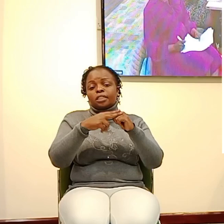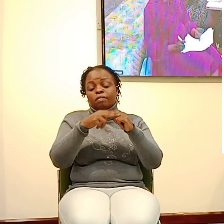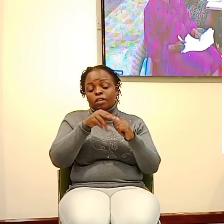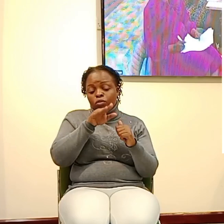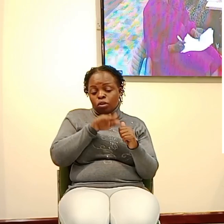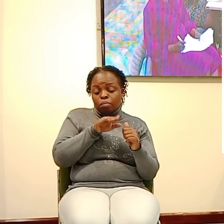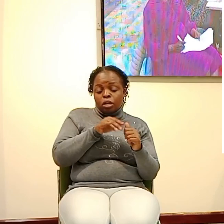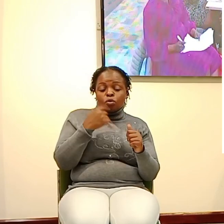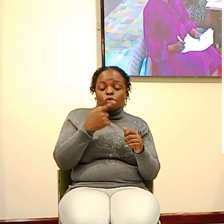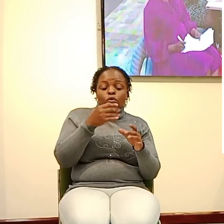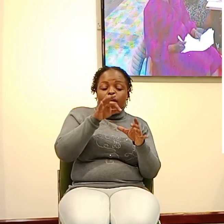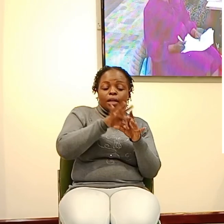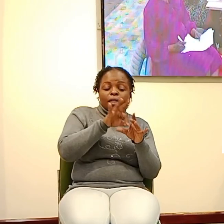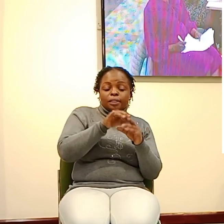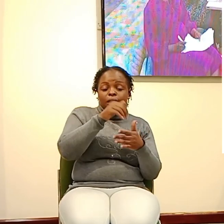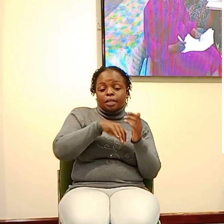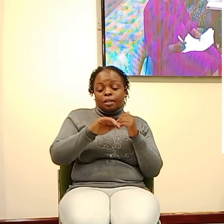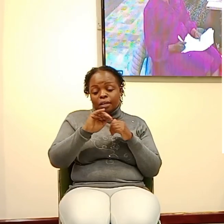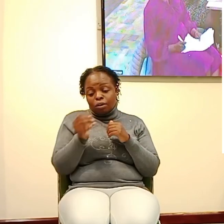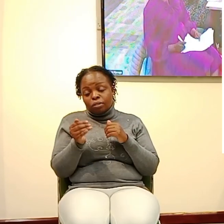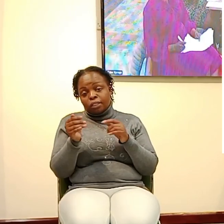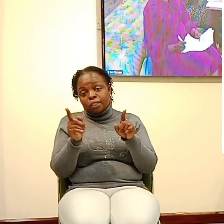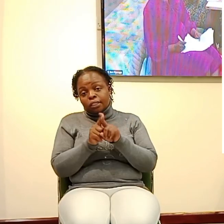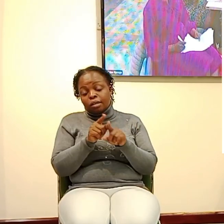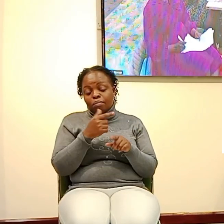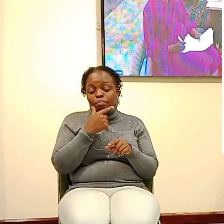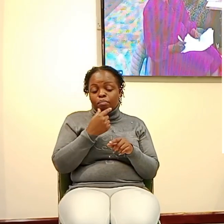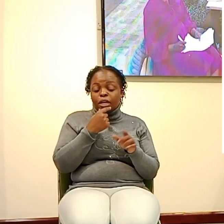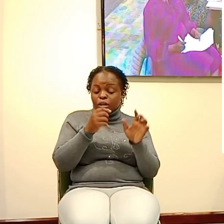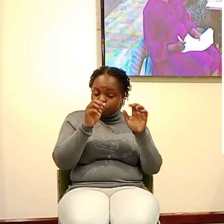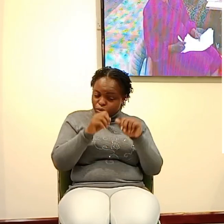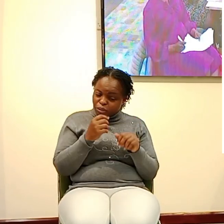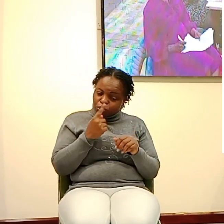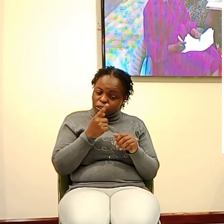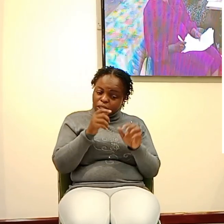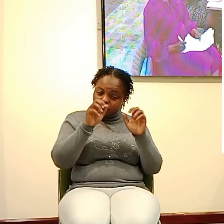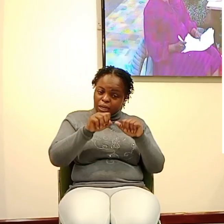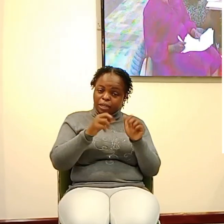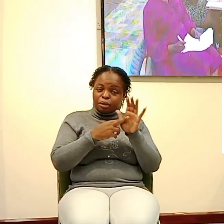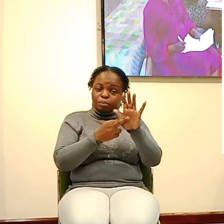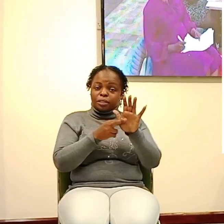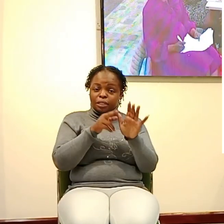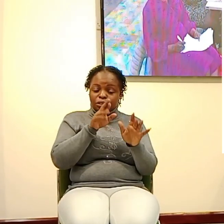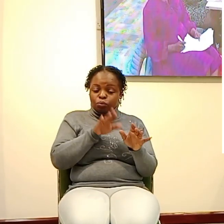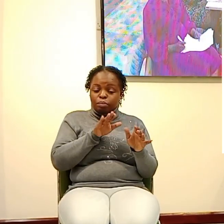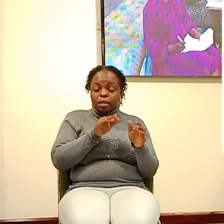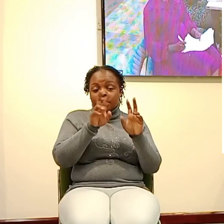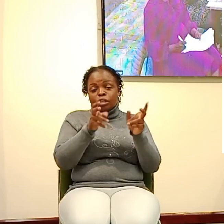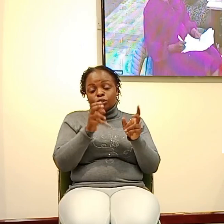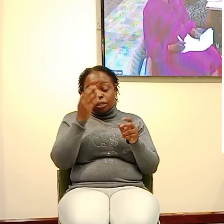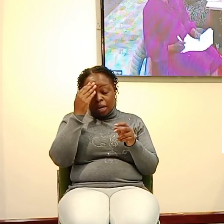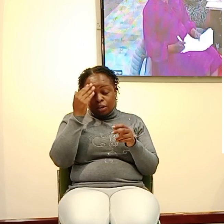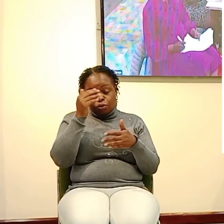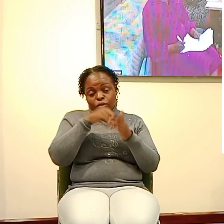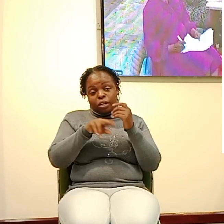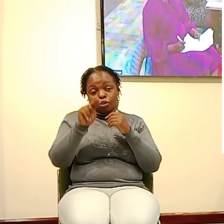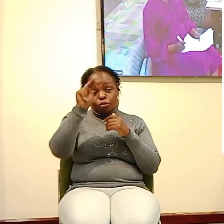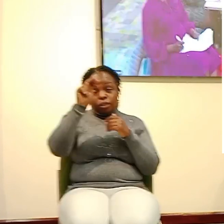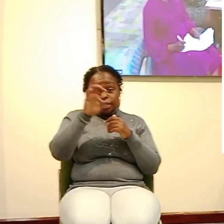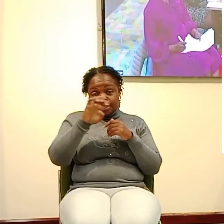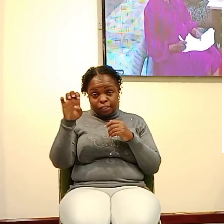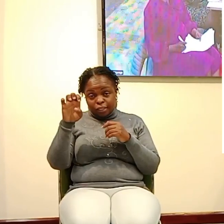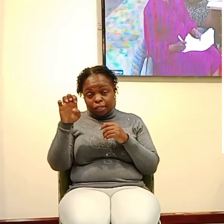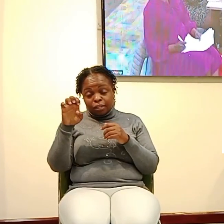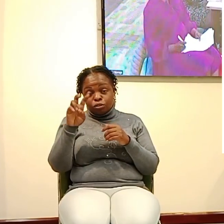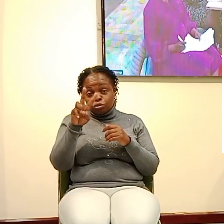shall be elected from the counties, even men would say they can represent women's issues. I know in Northeastern, they actually, in 2013,